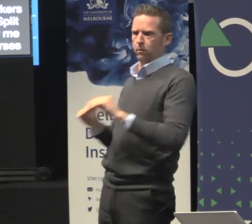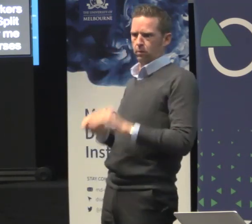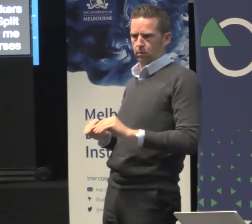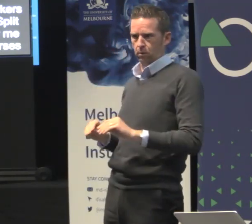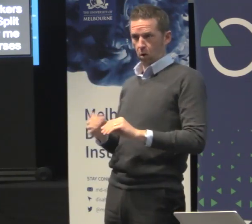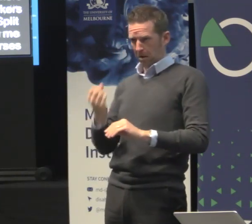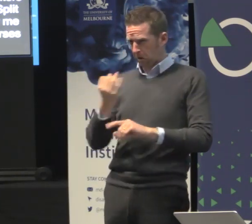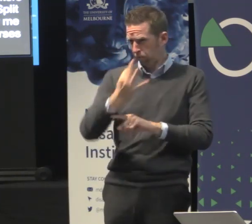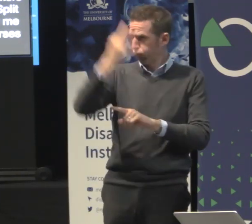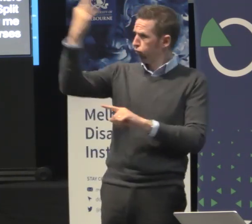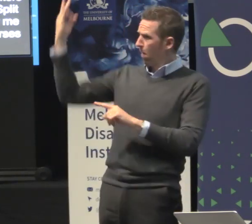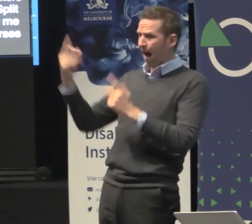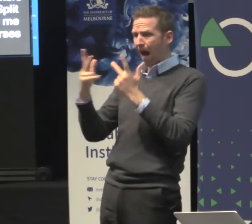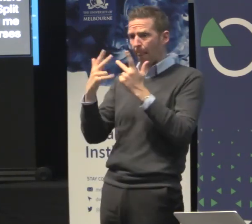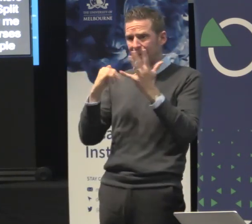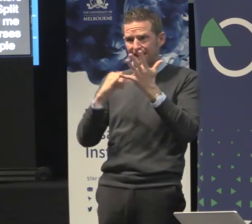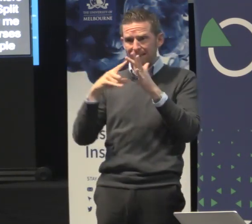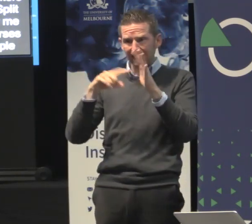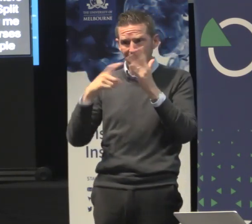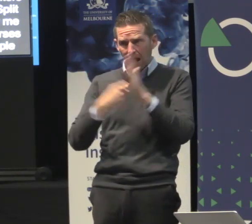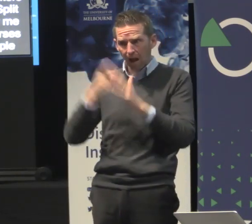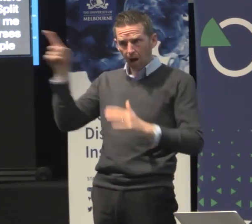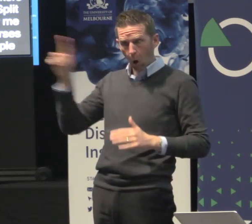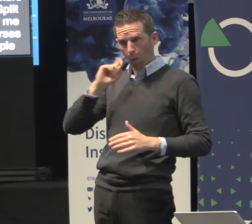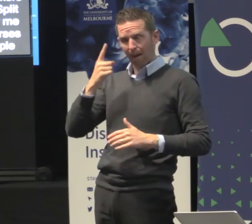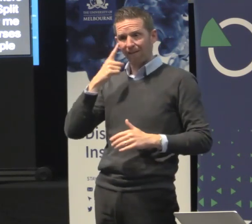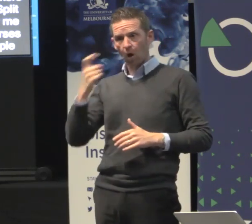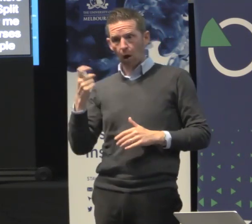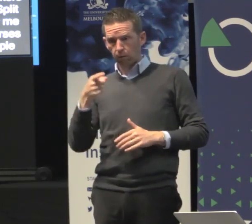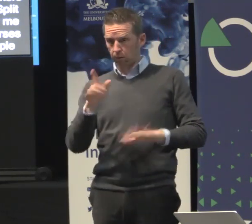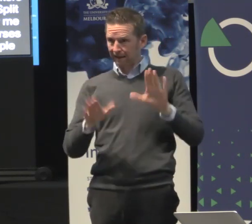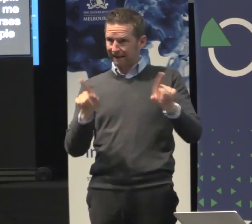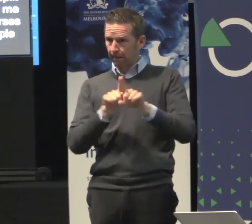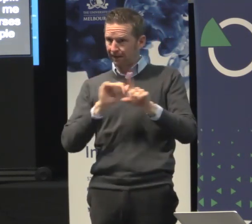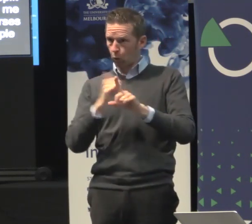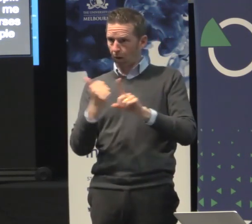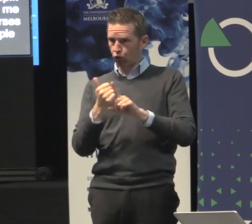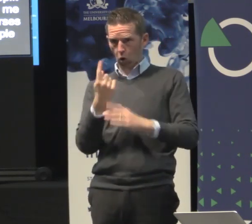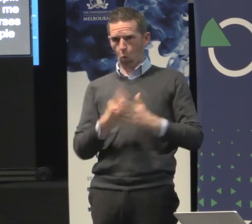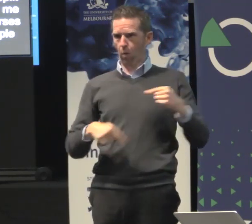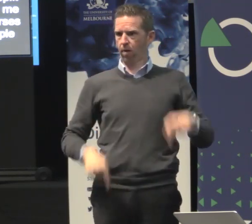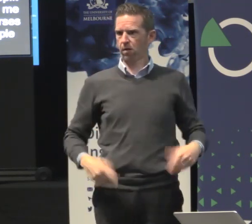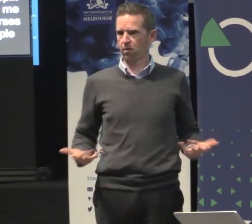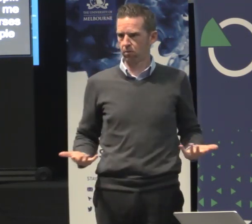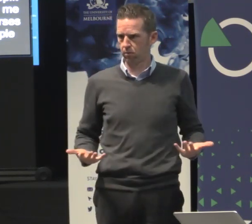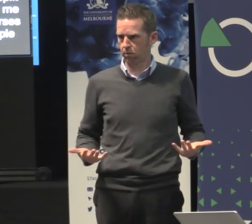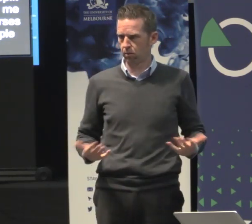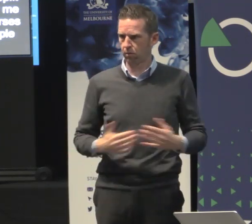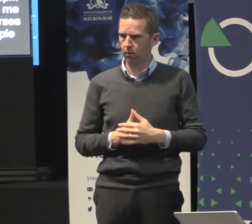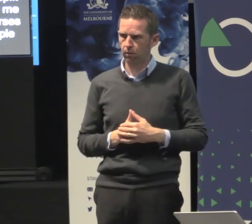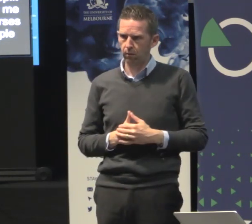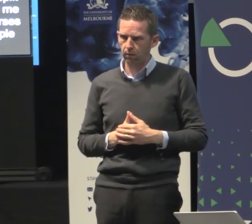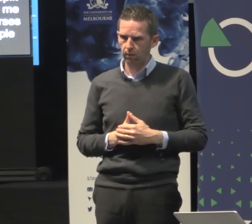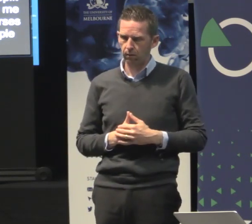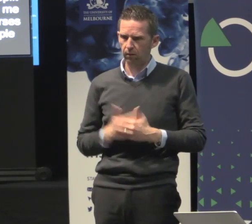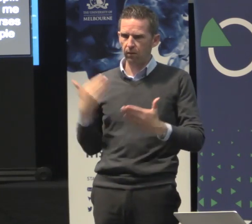other sector would find the current situation acceptable. Imagine